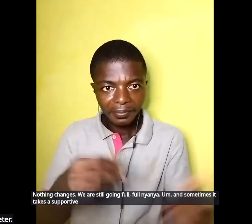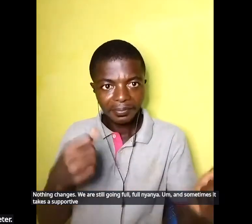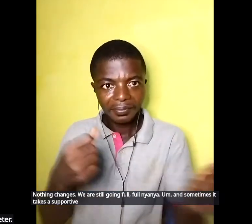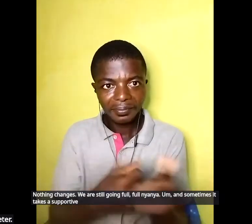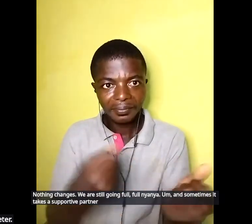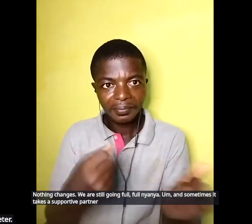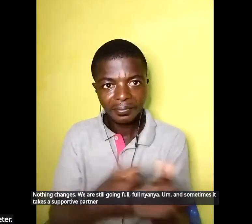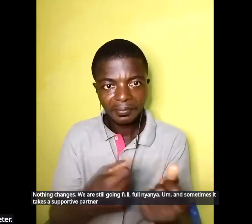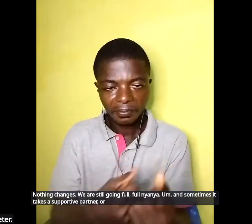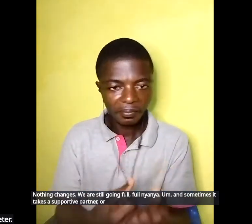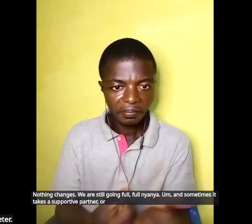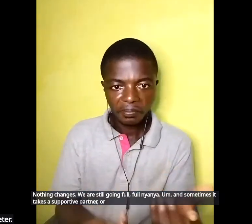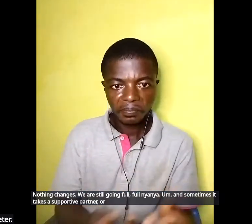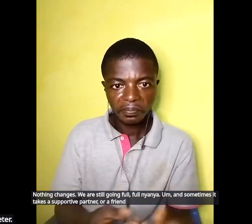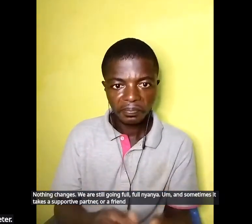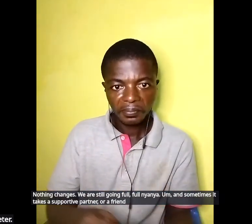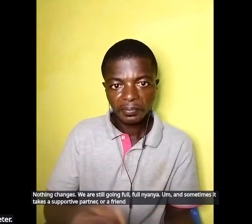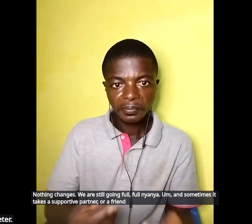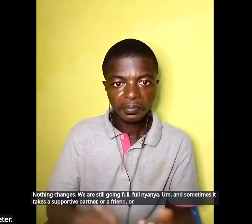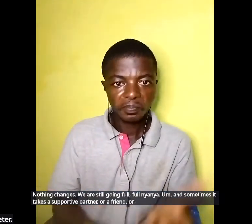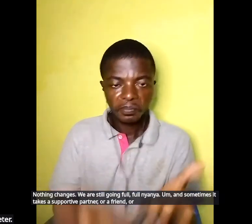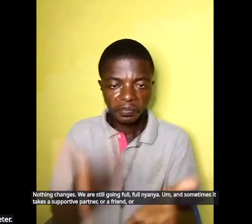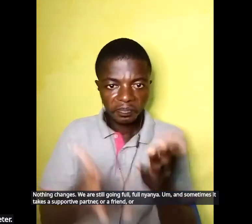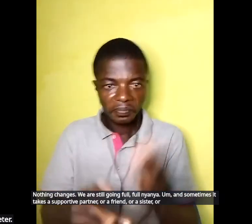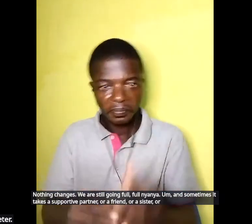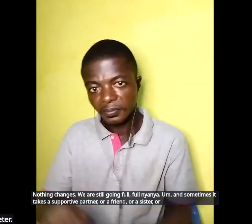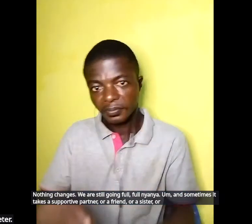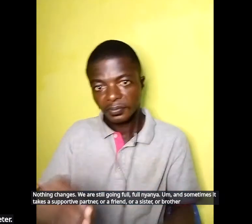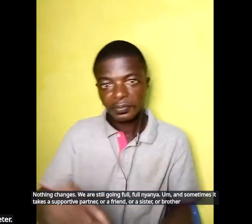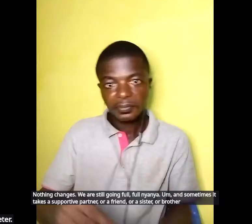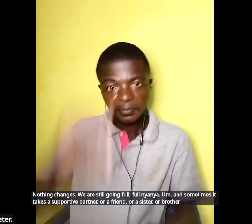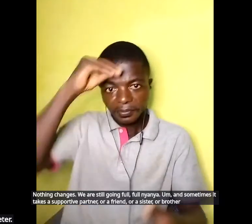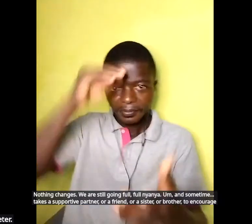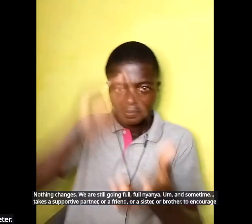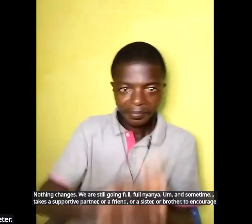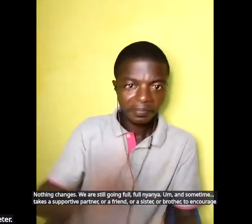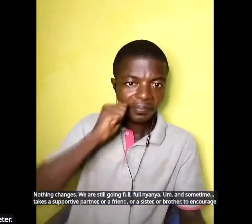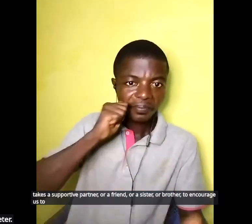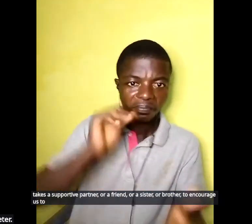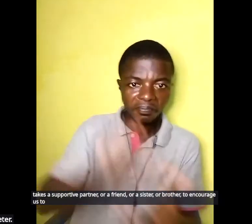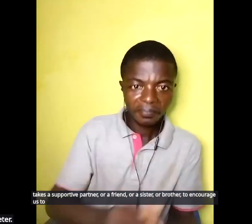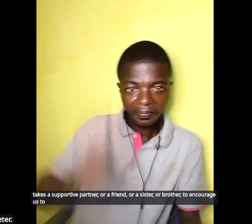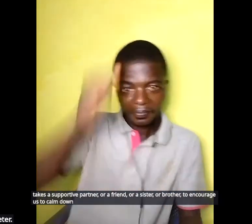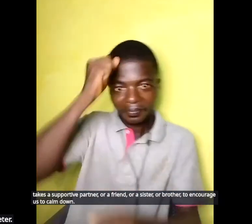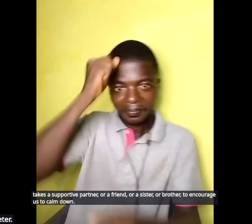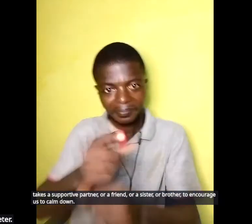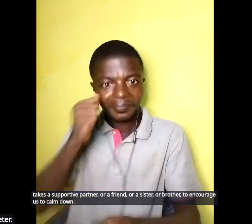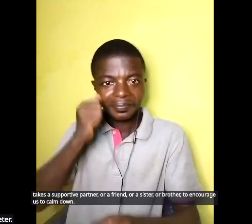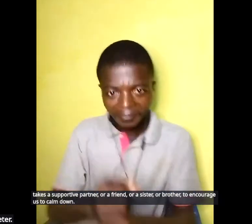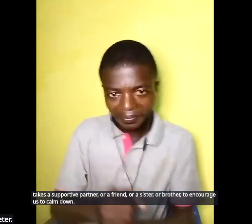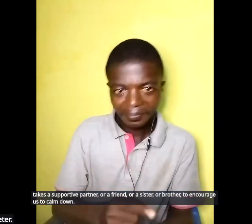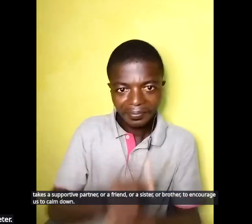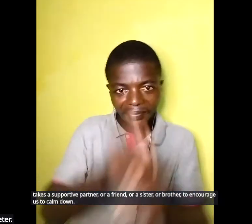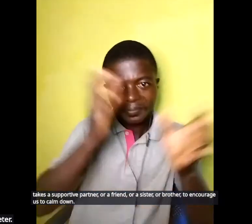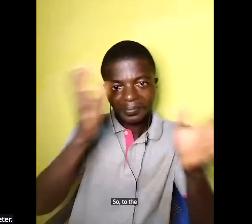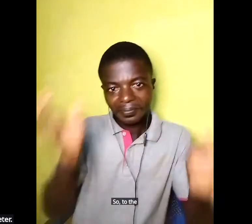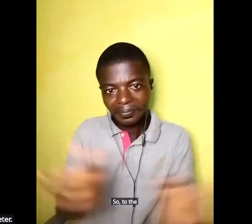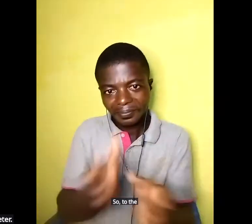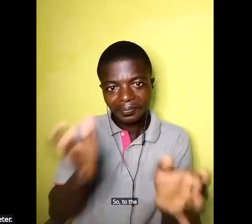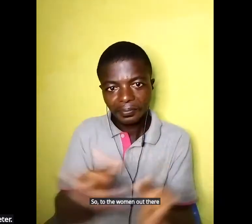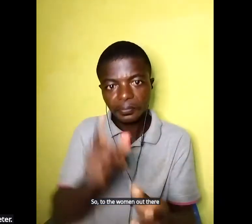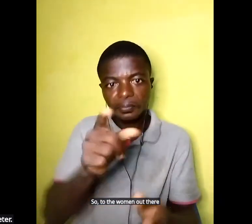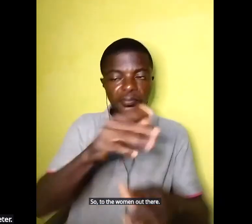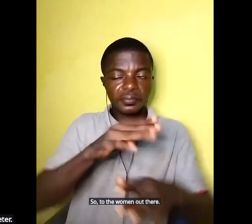partner or friend or sister or brother to encourage us to calm down. So to the women out